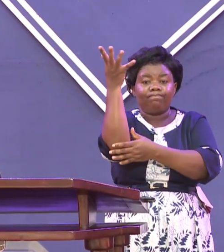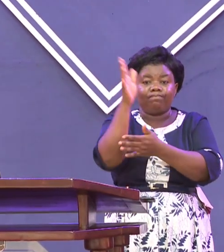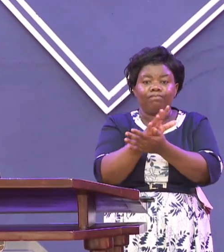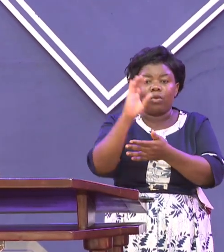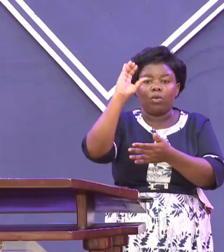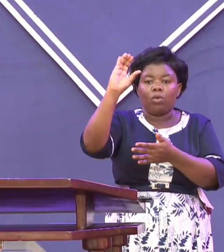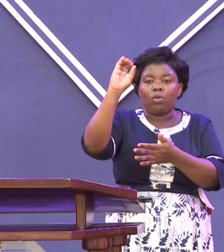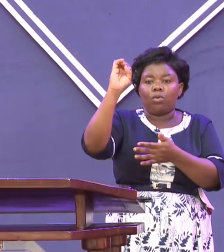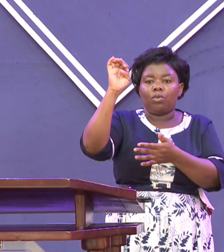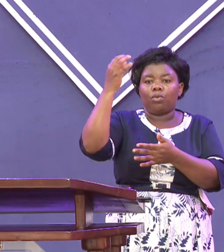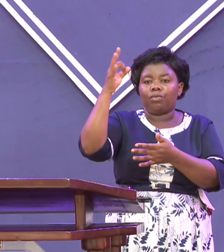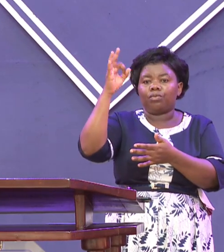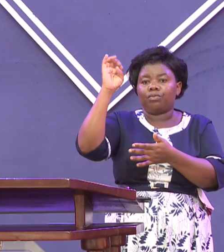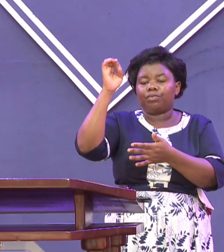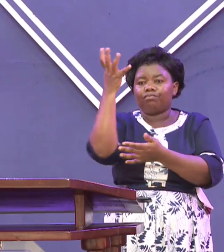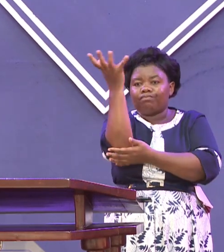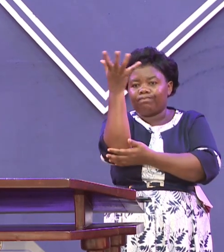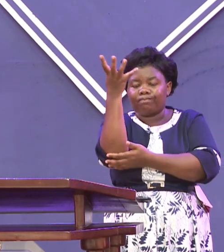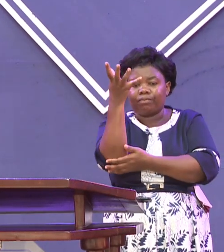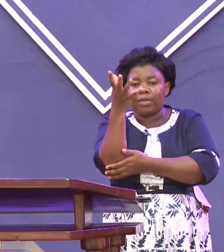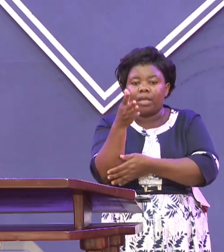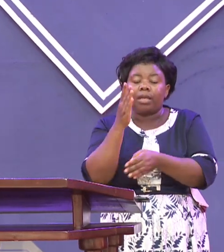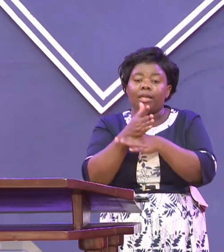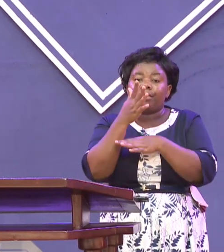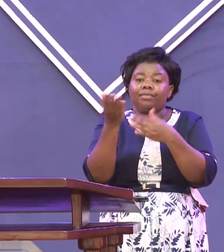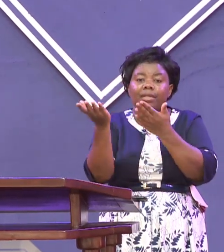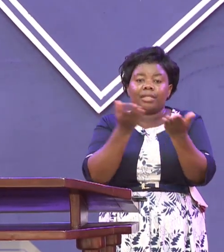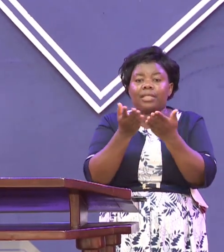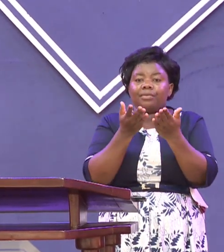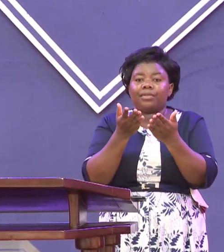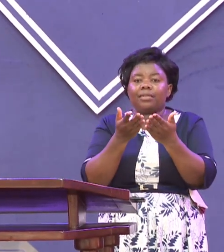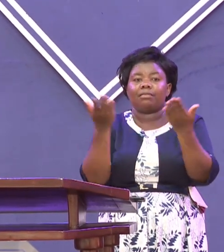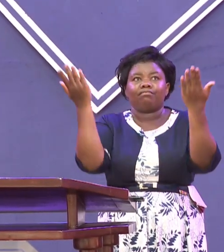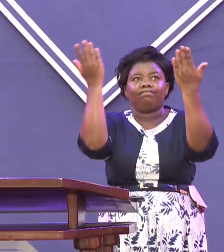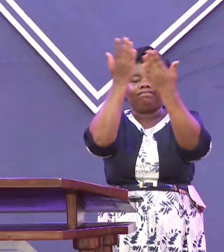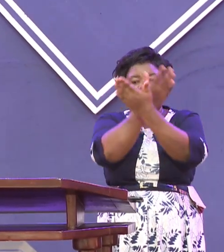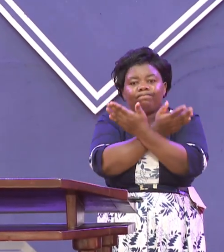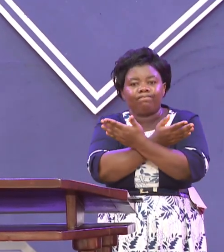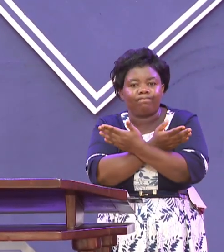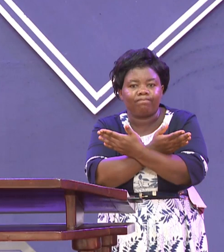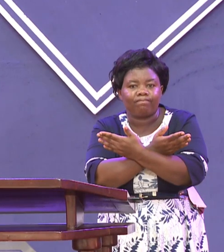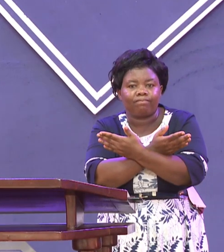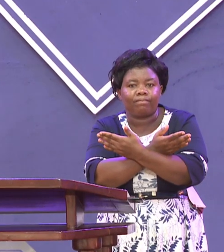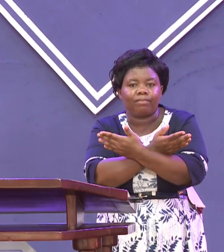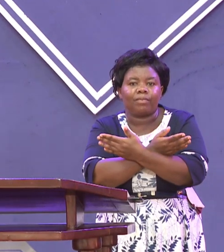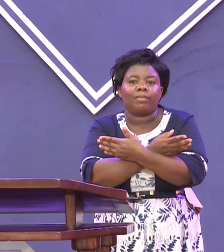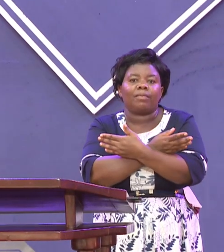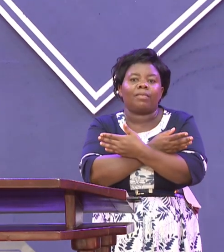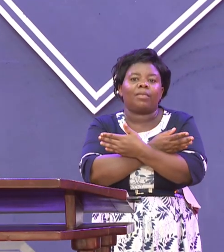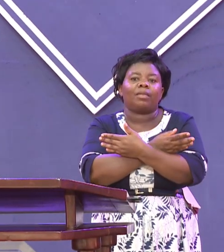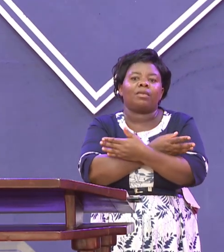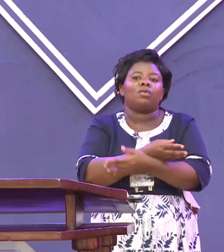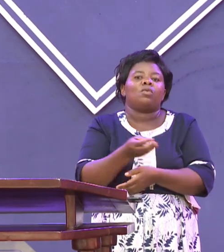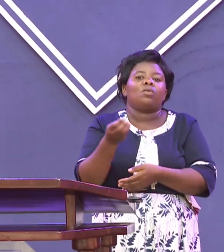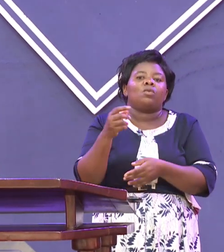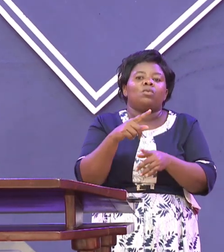stems. Service ewedde obudde buzibye. After the service, we went into the night. Tulidde ekyeggulo ku ssaawa emu.